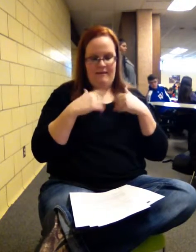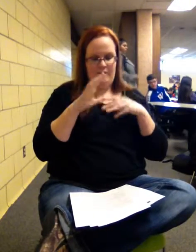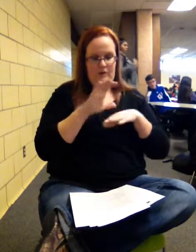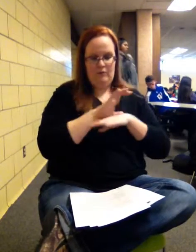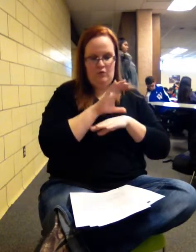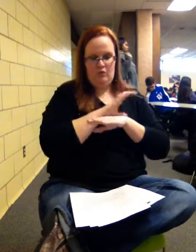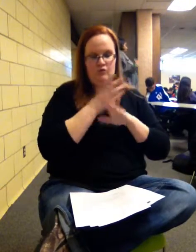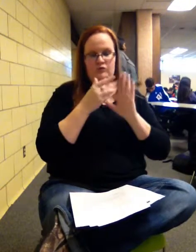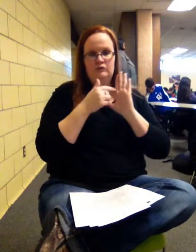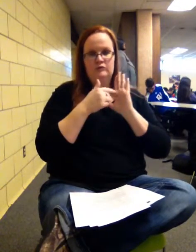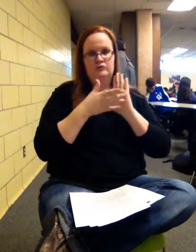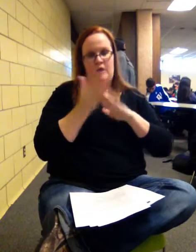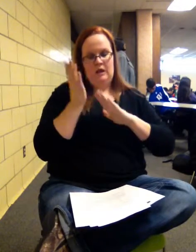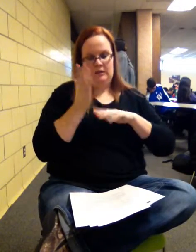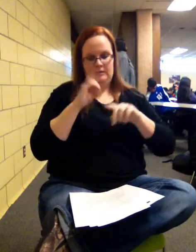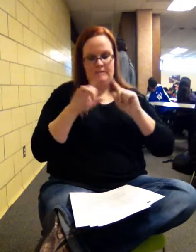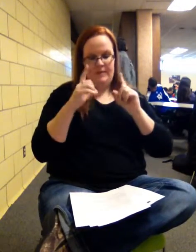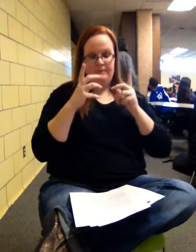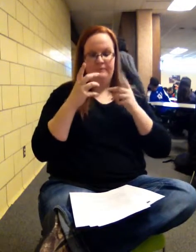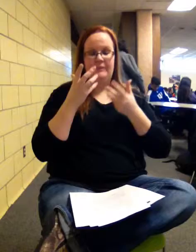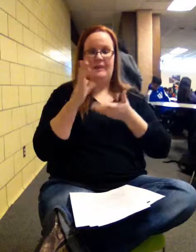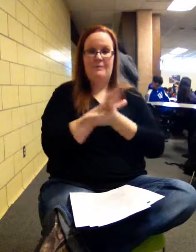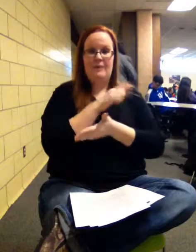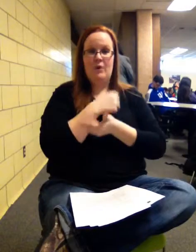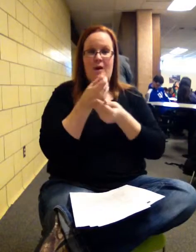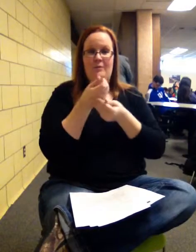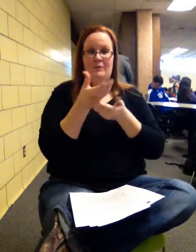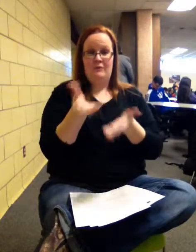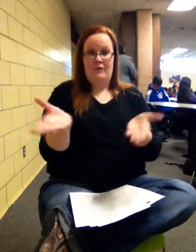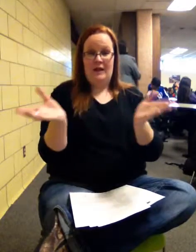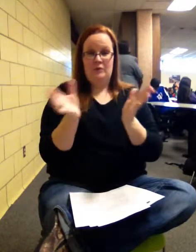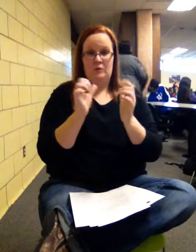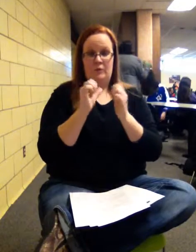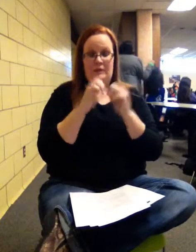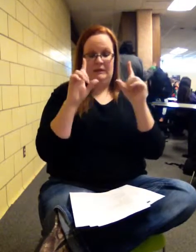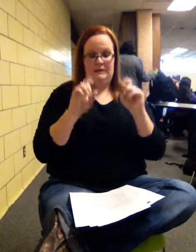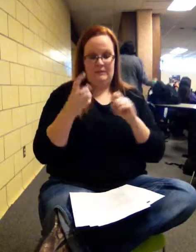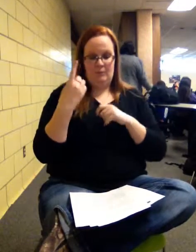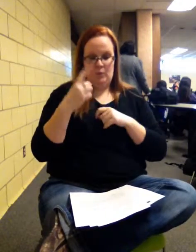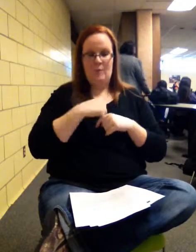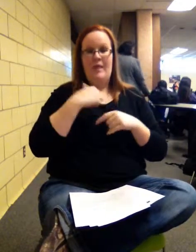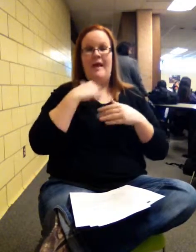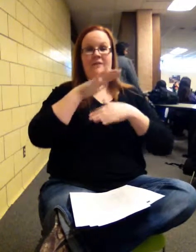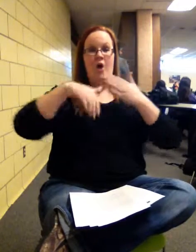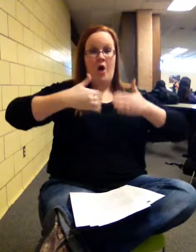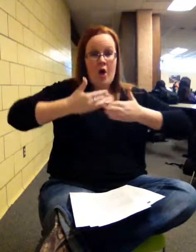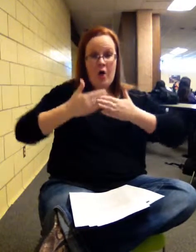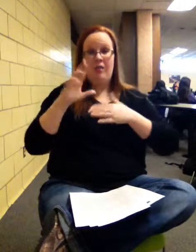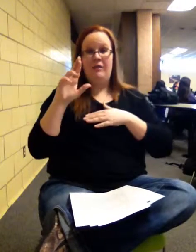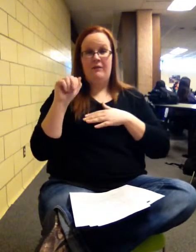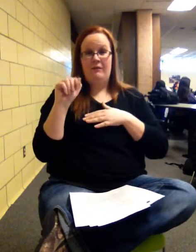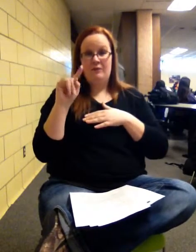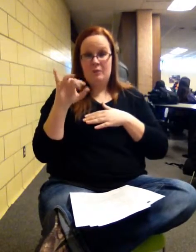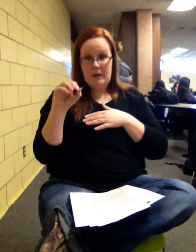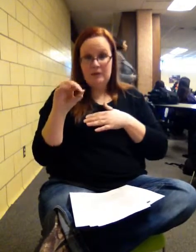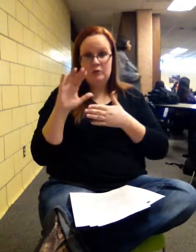sheet that I'm going to give you with exam number 1 is going to have all of the ratios. This is the ratio sheet that I gave you from exam number